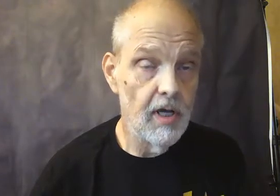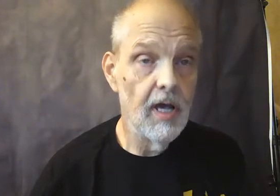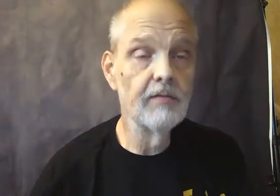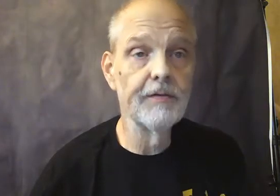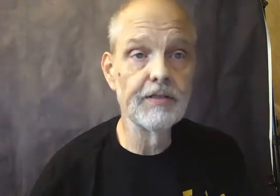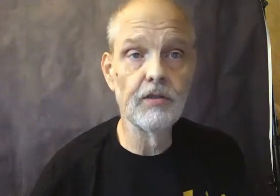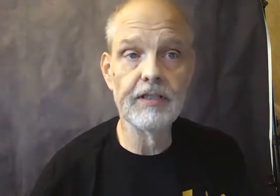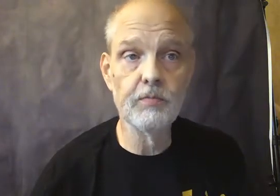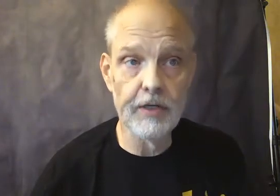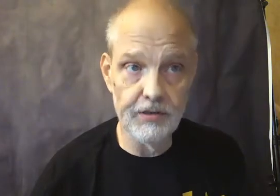and facial expression.